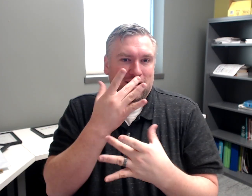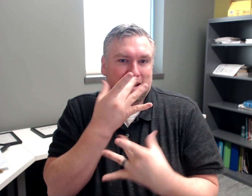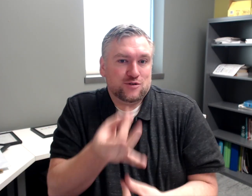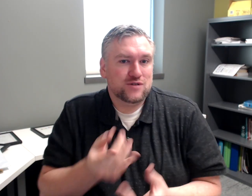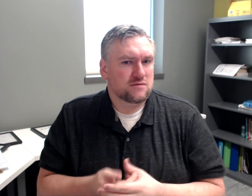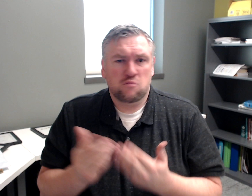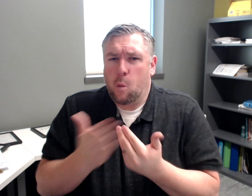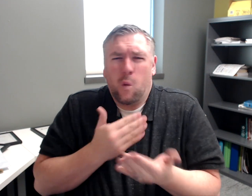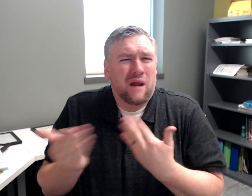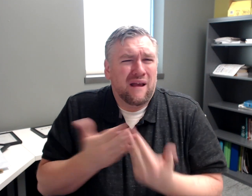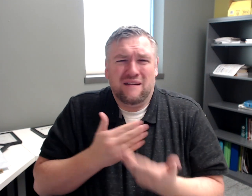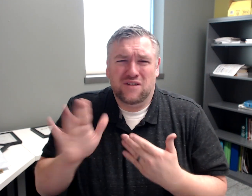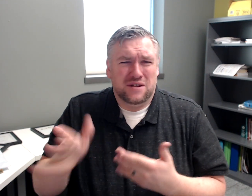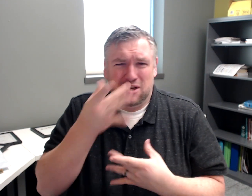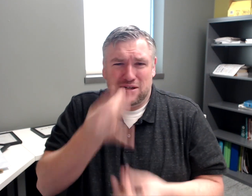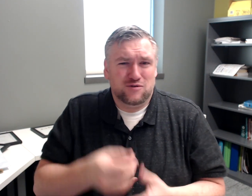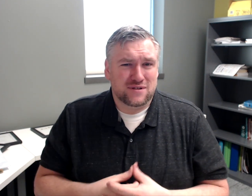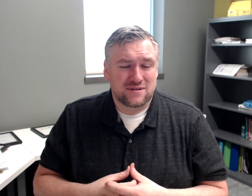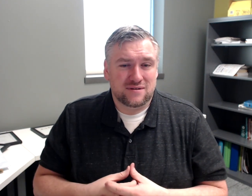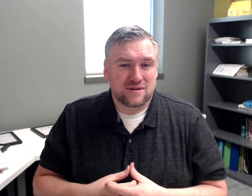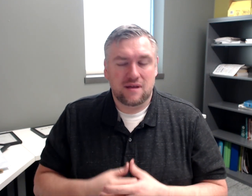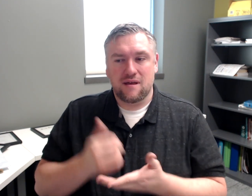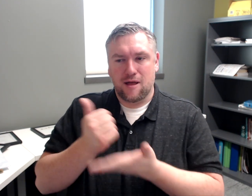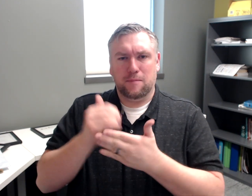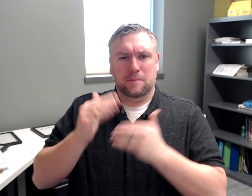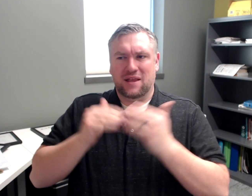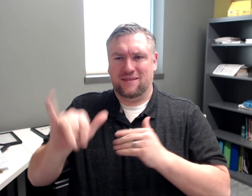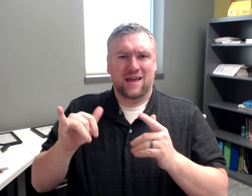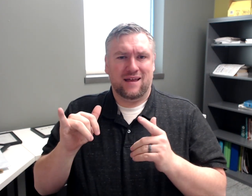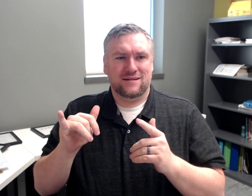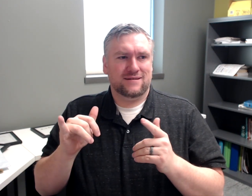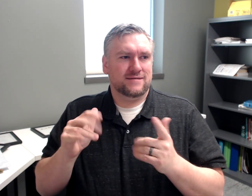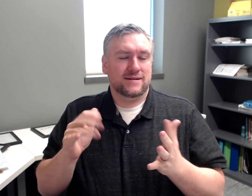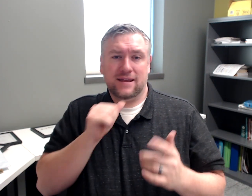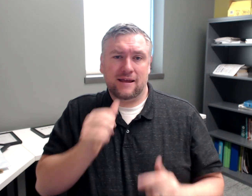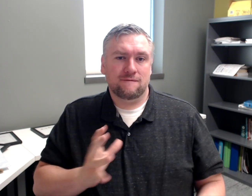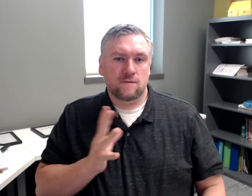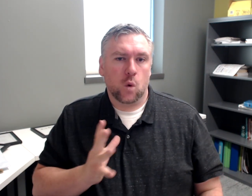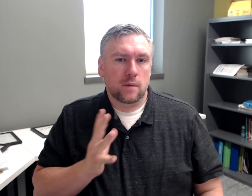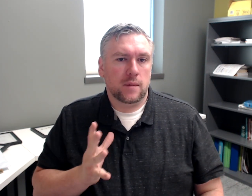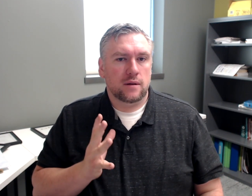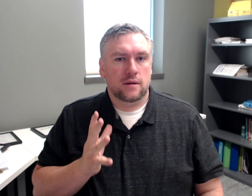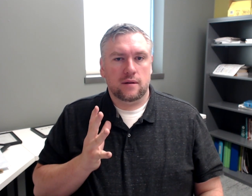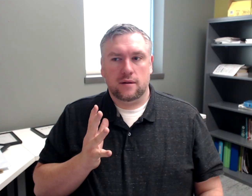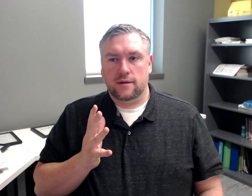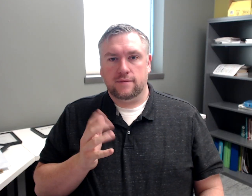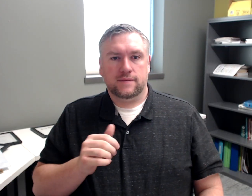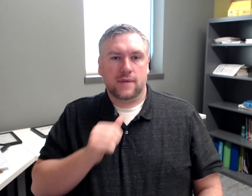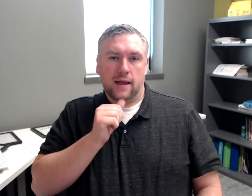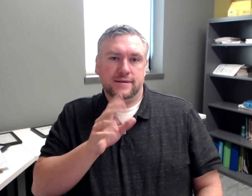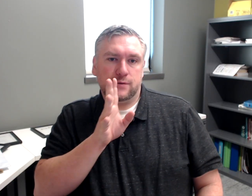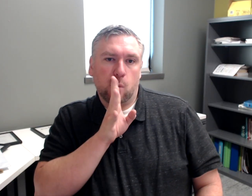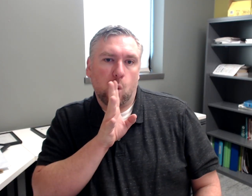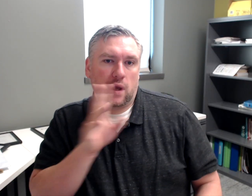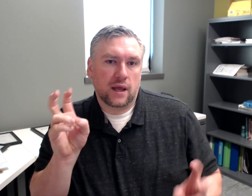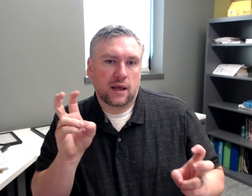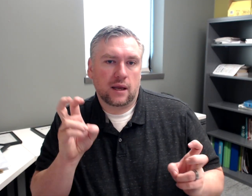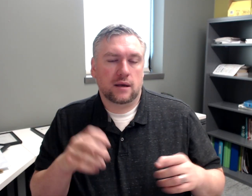share their words, share their interests, whatever their interests may be. Help build that informal, kind of